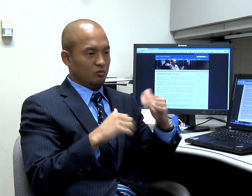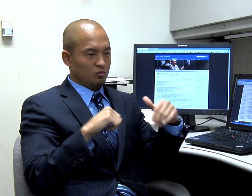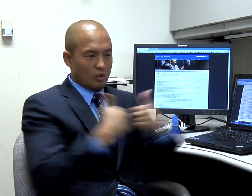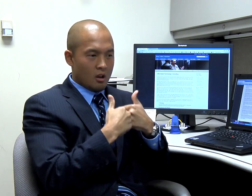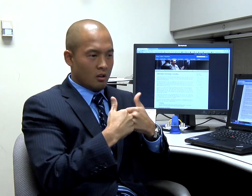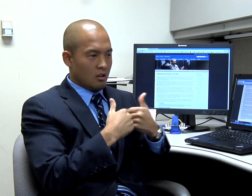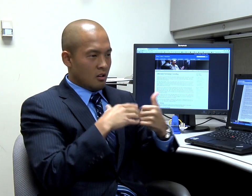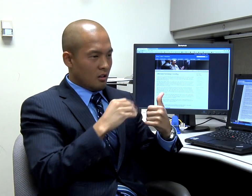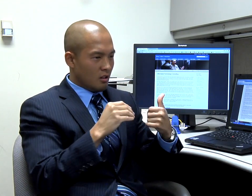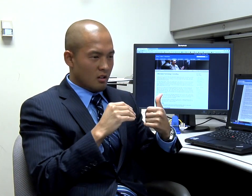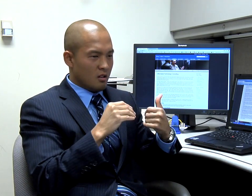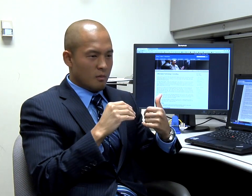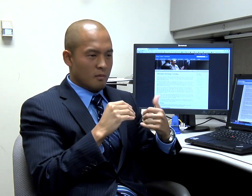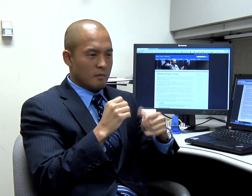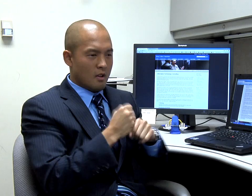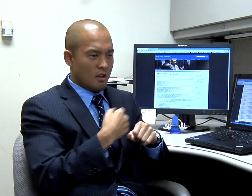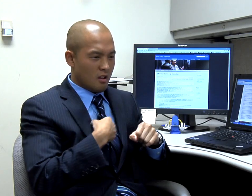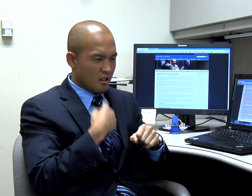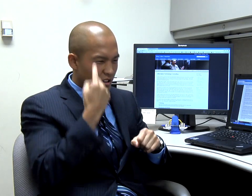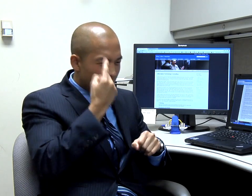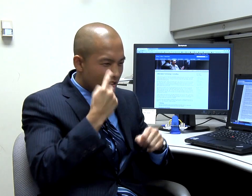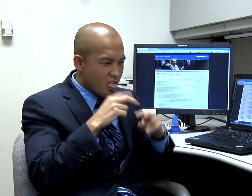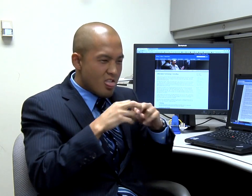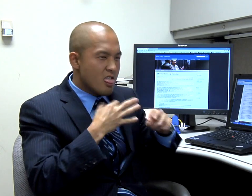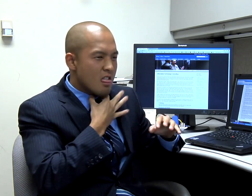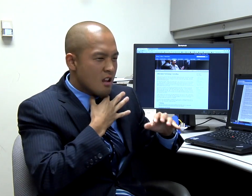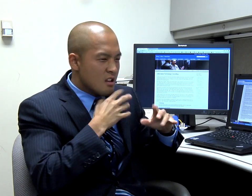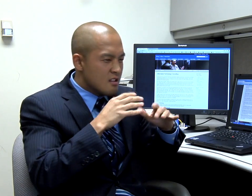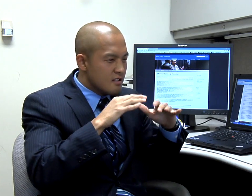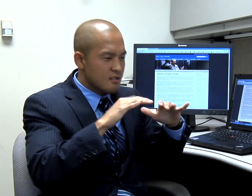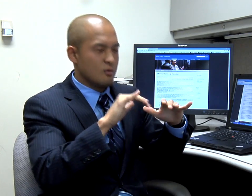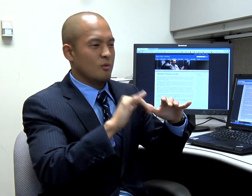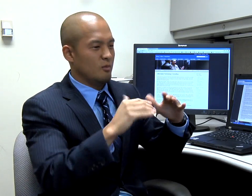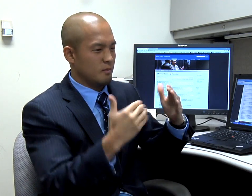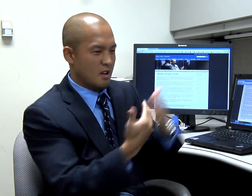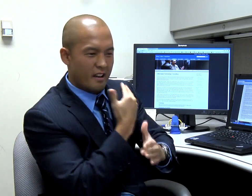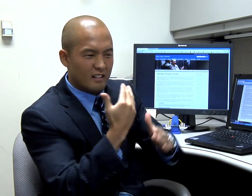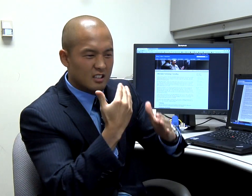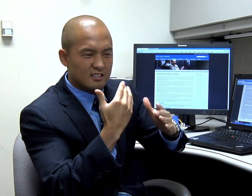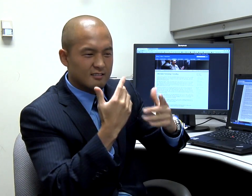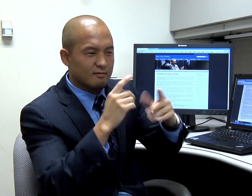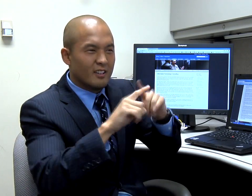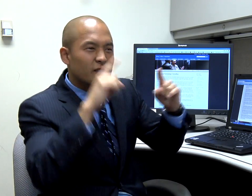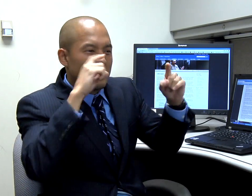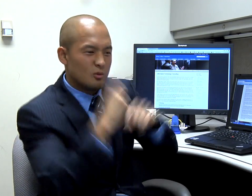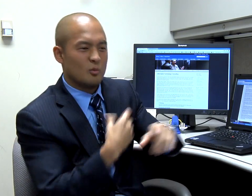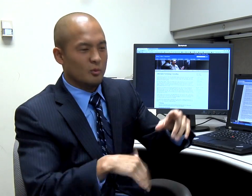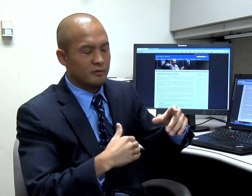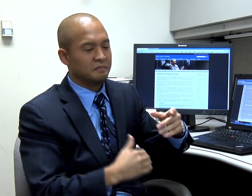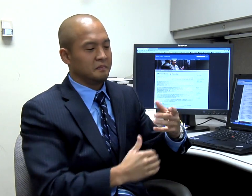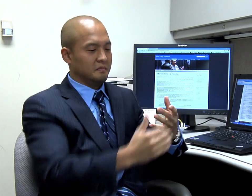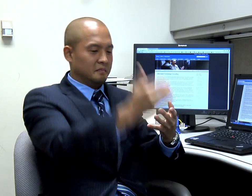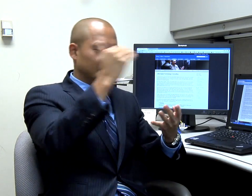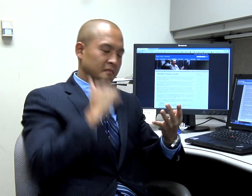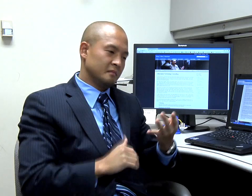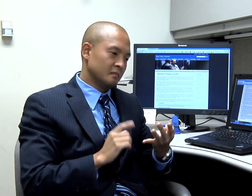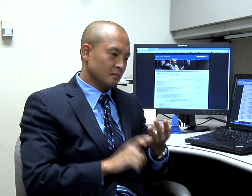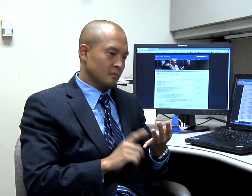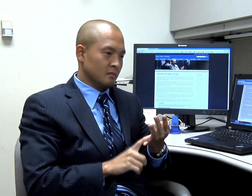in have really been challenging. And it really makes me think and enhance my analyzation skills. And also being exposed